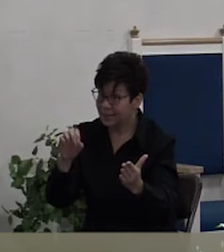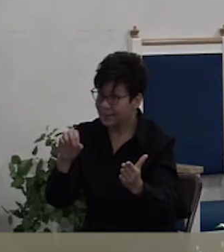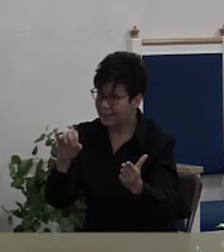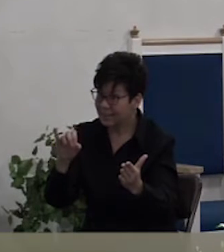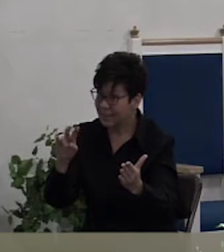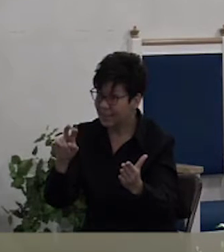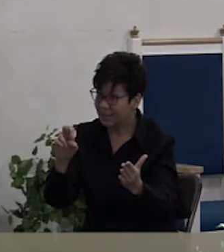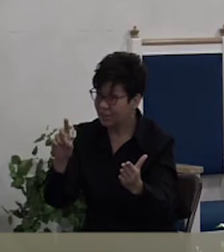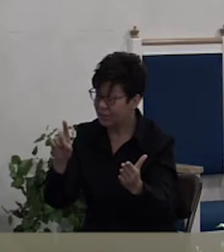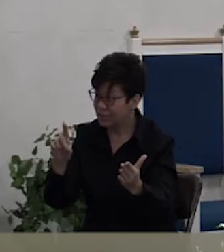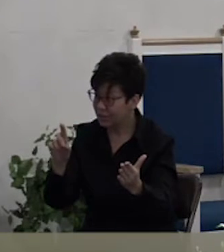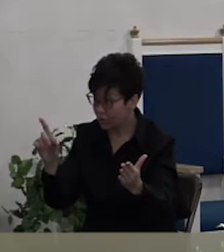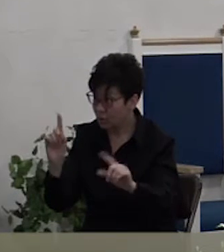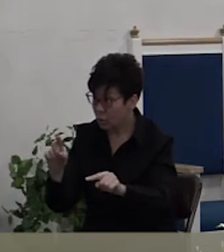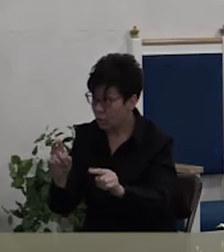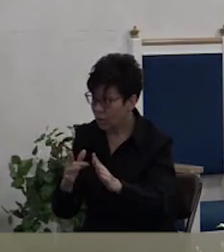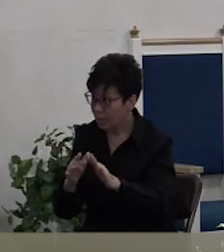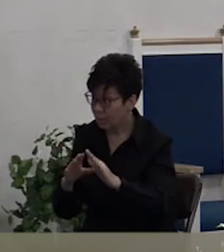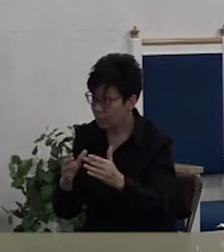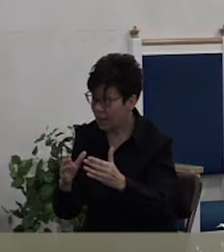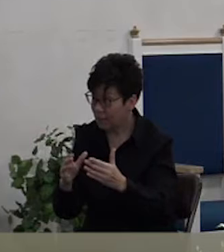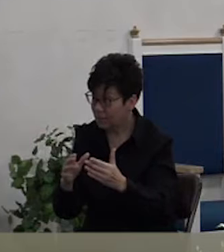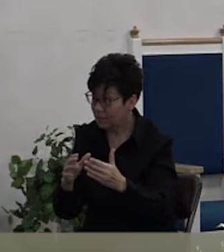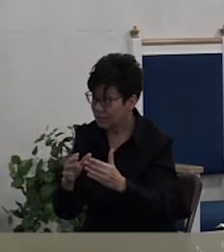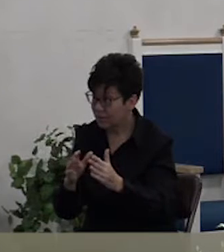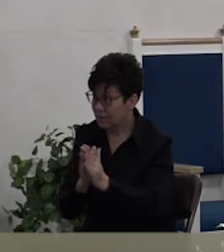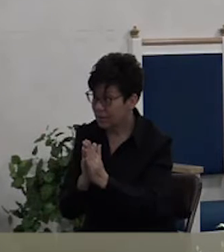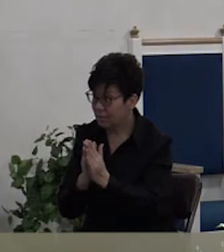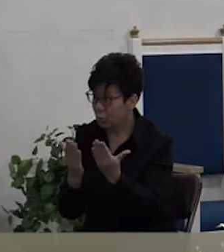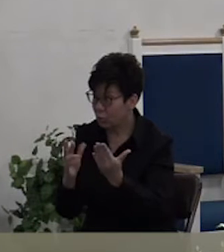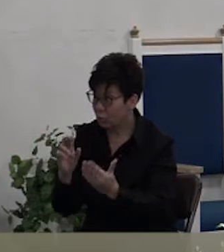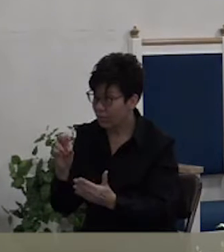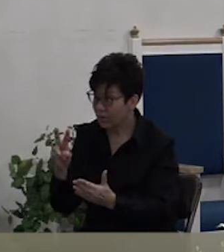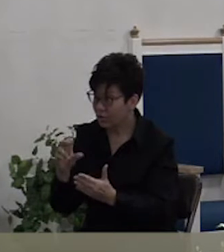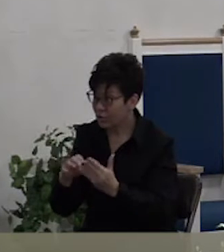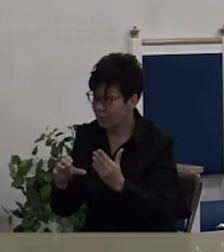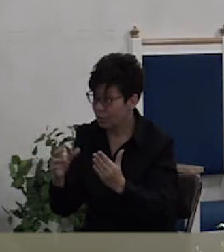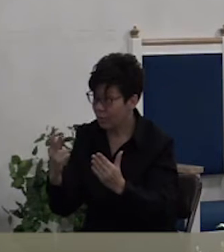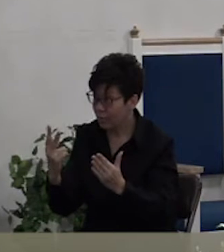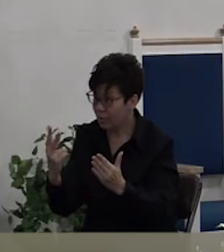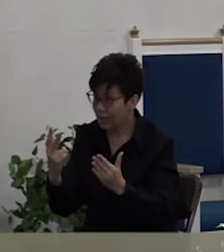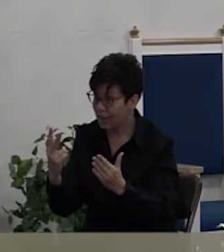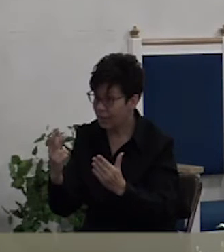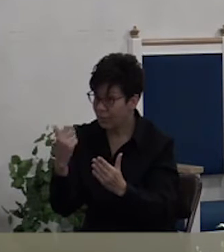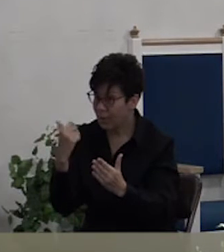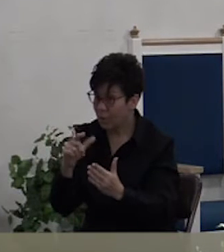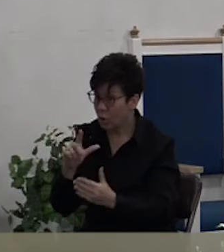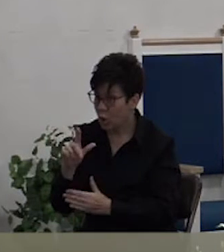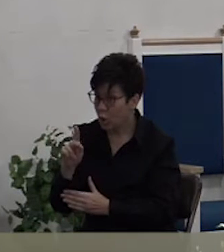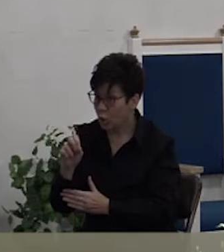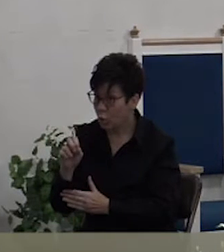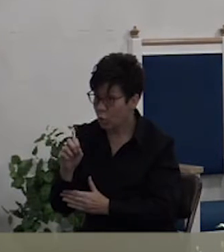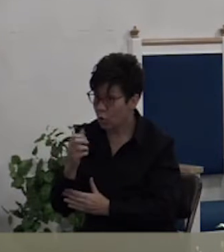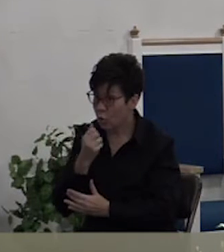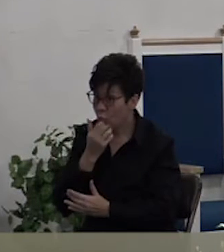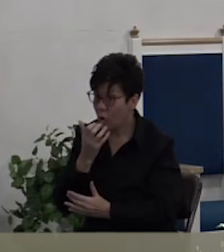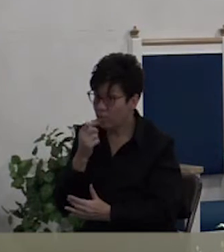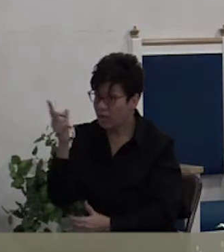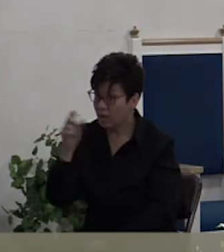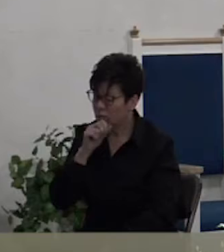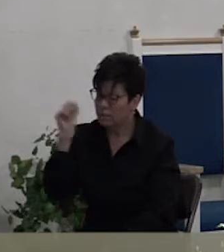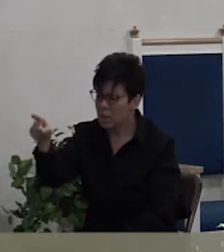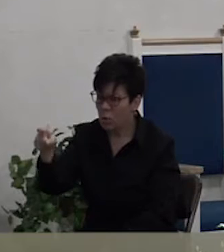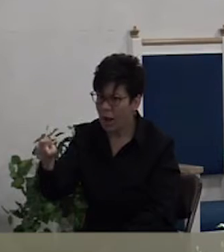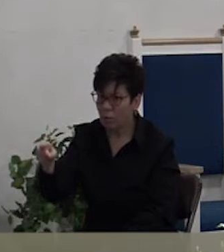We've been going in Bible class in the book of Revelations, chapter 3, about the lukewarm church. He said, I'll spit you out.